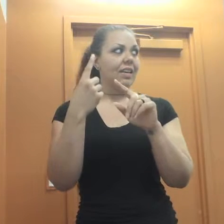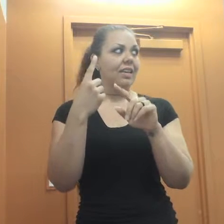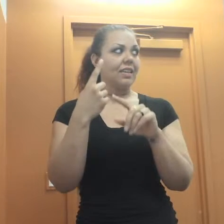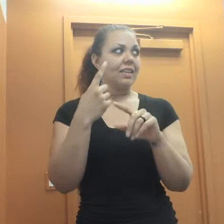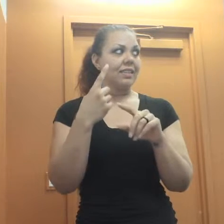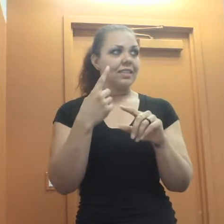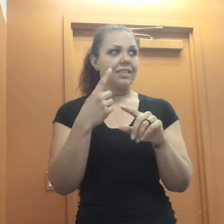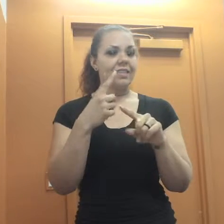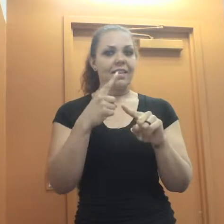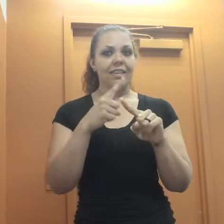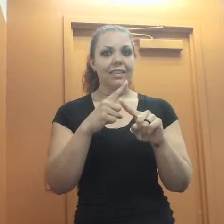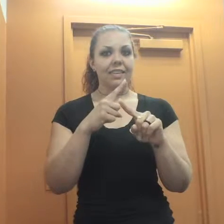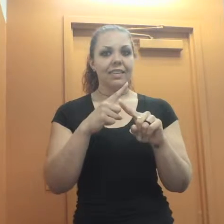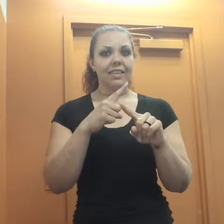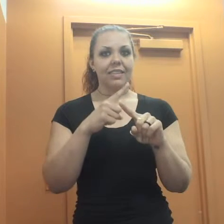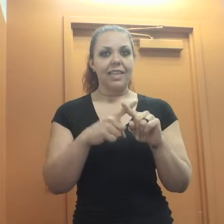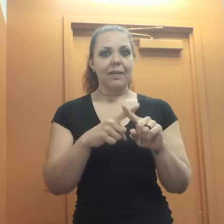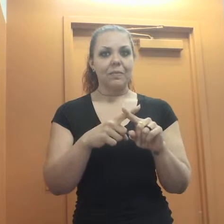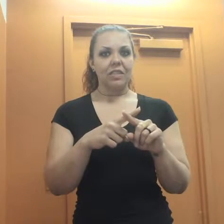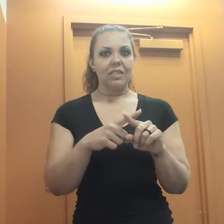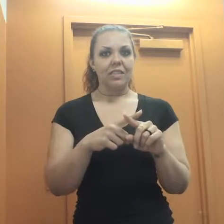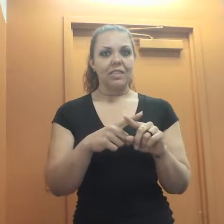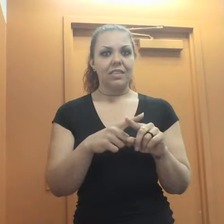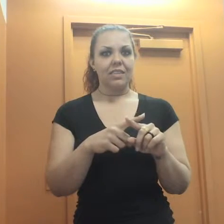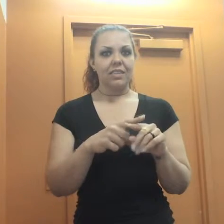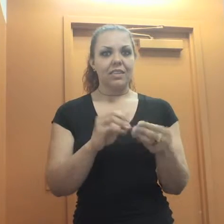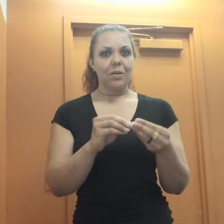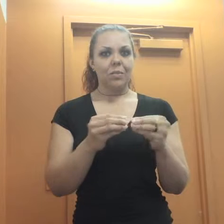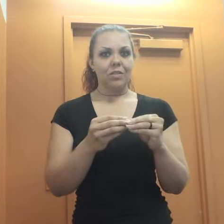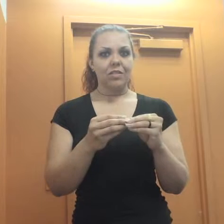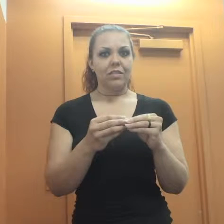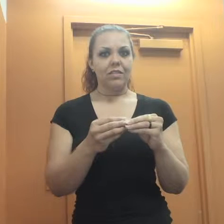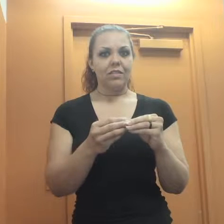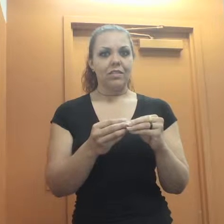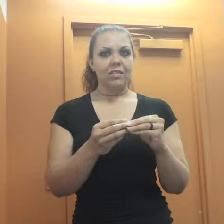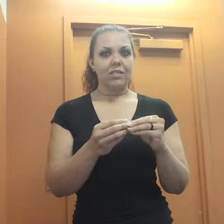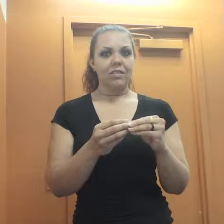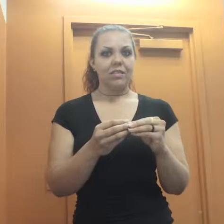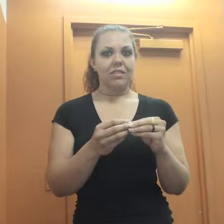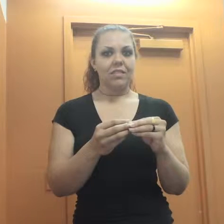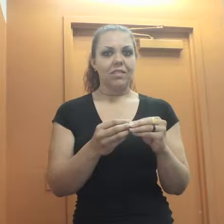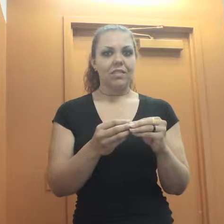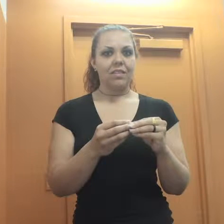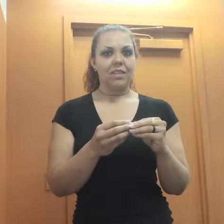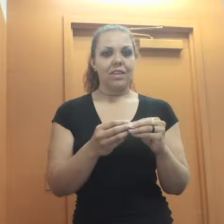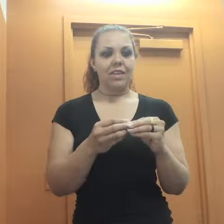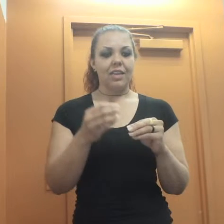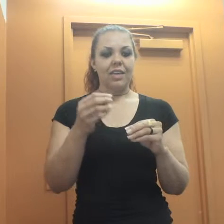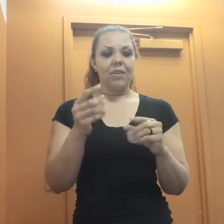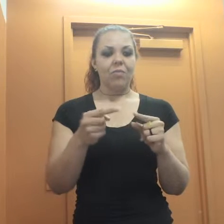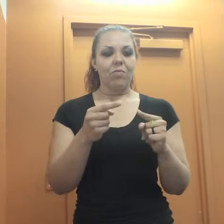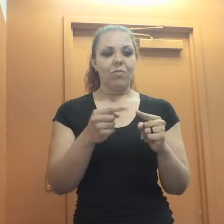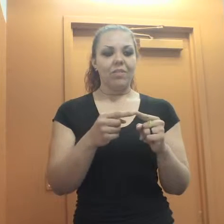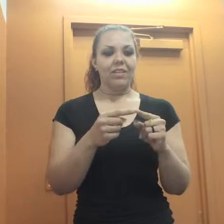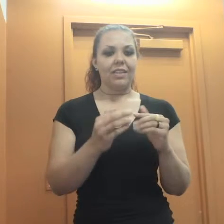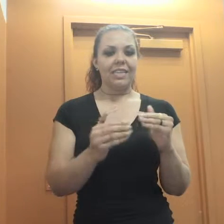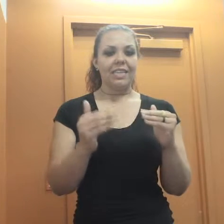to the minus 9. So the silver ion concentration would equal the square root of that, or